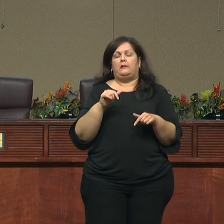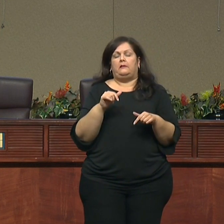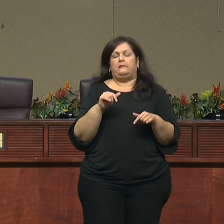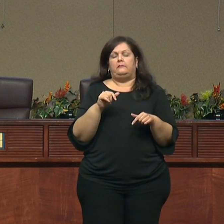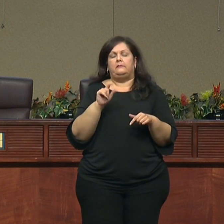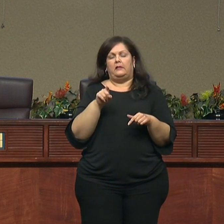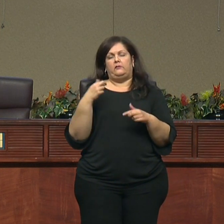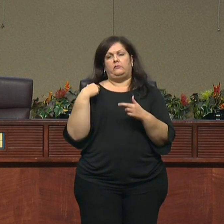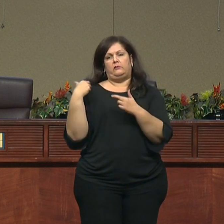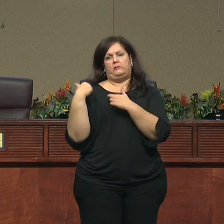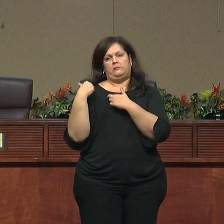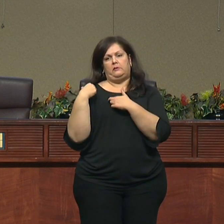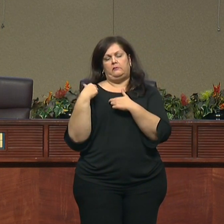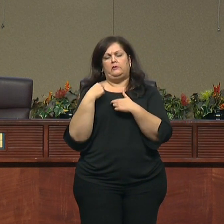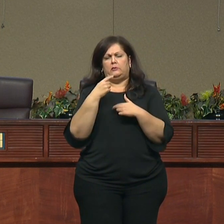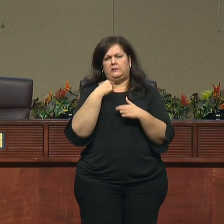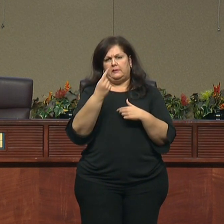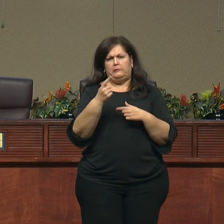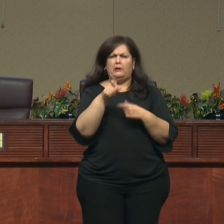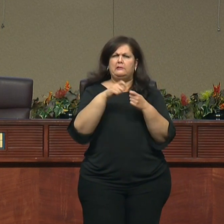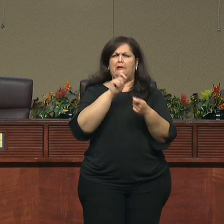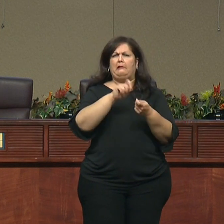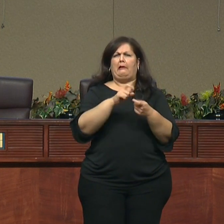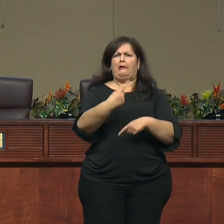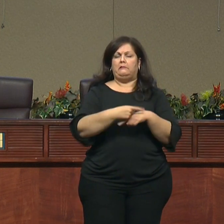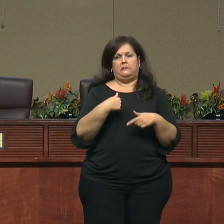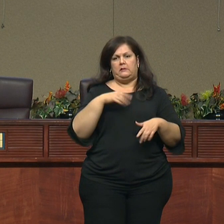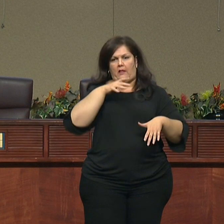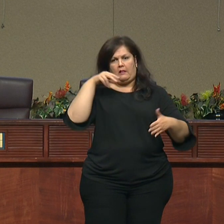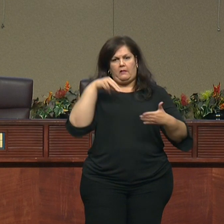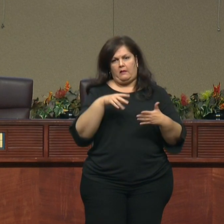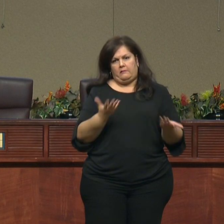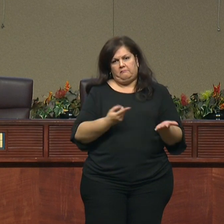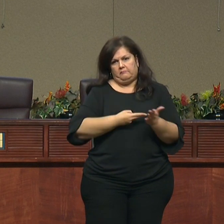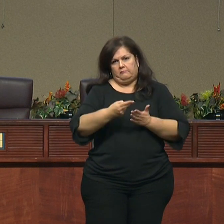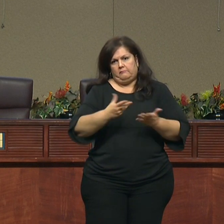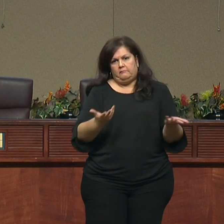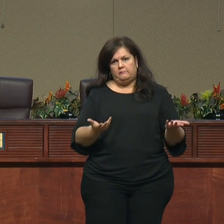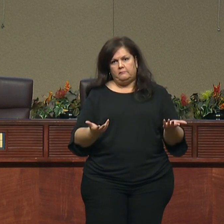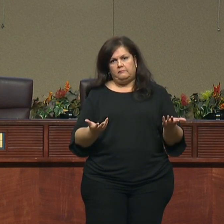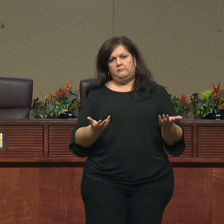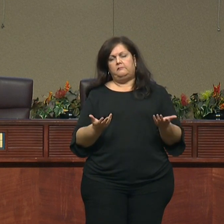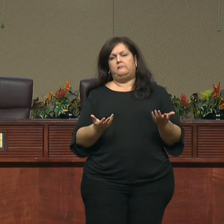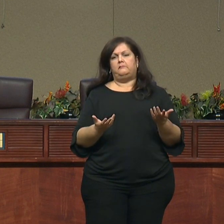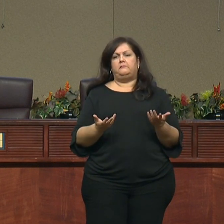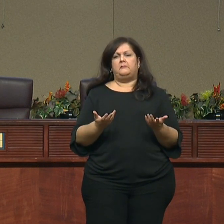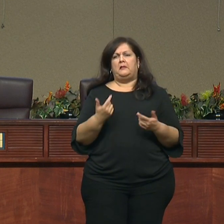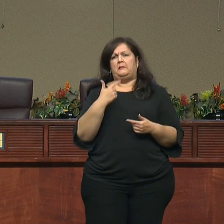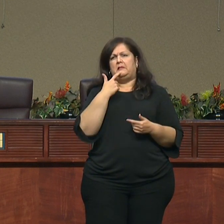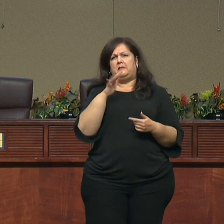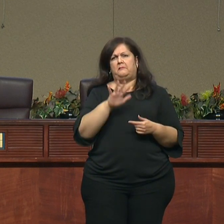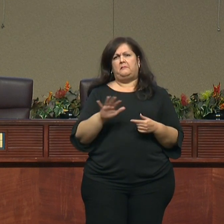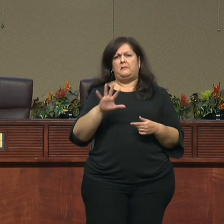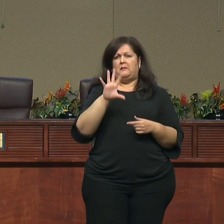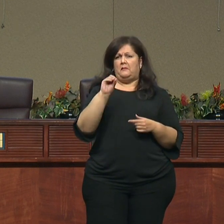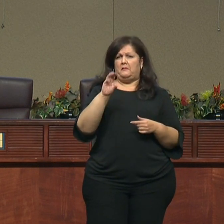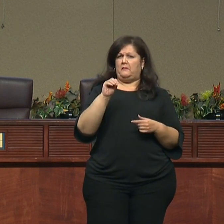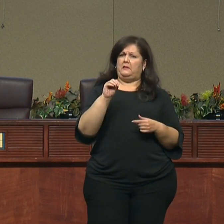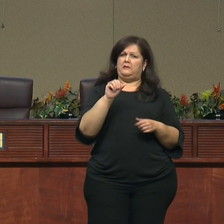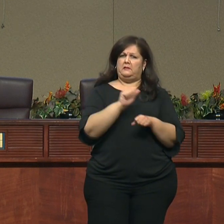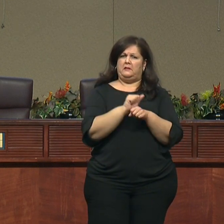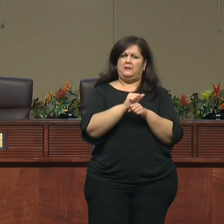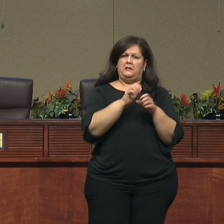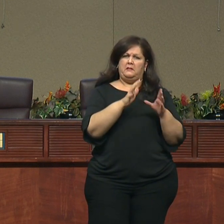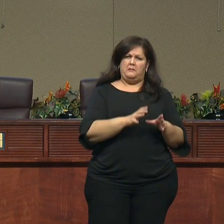say, this day, because I haven't looked at it. But we did maybe 50 of our employees on Friday. We